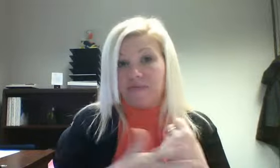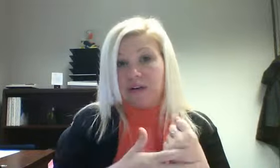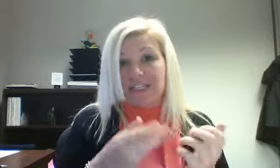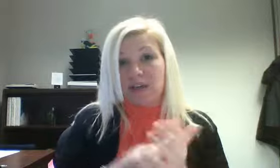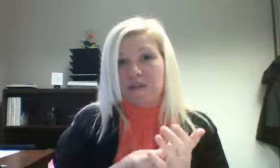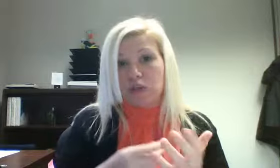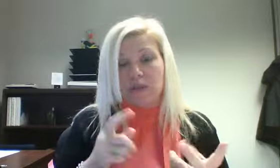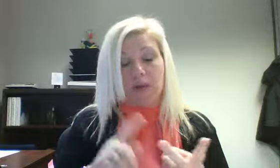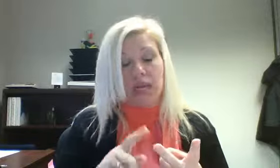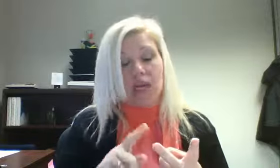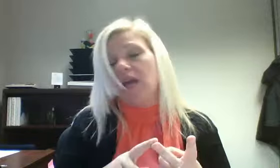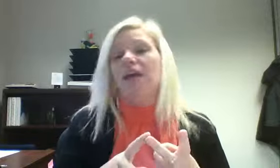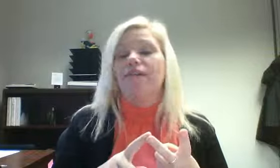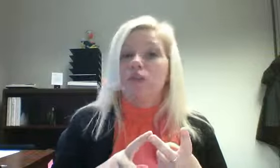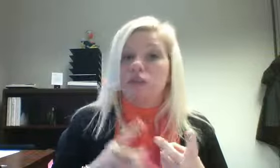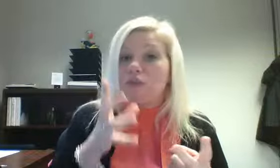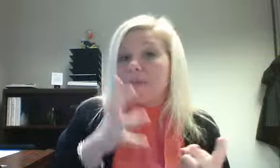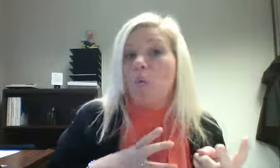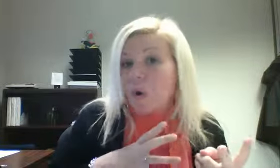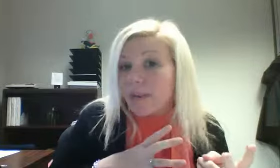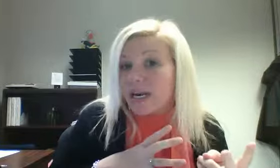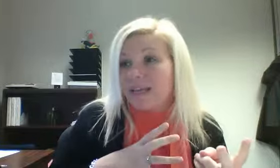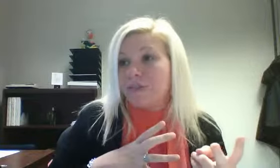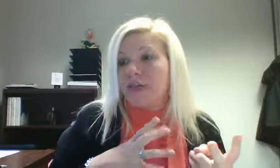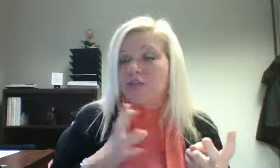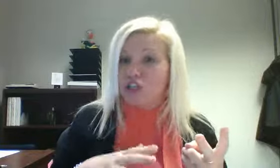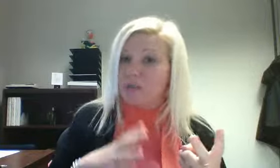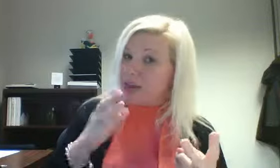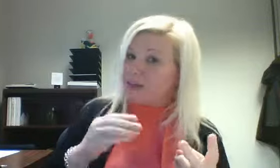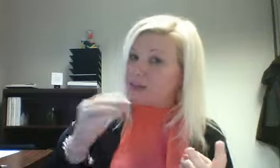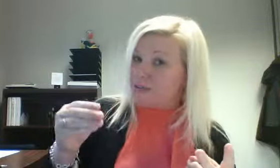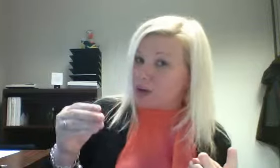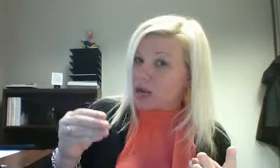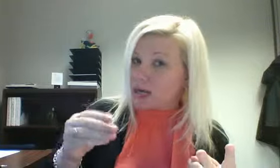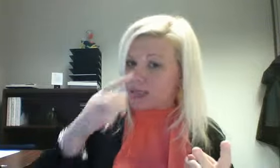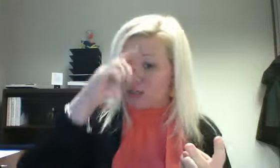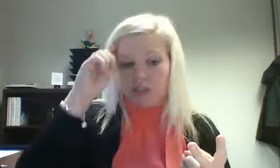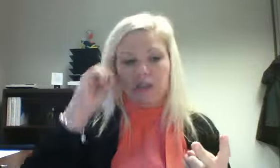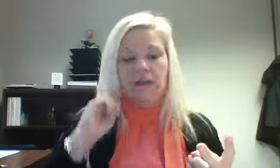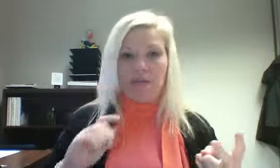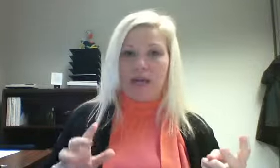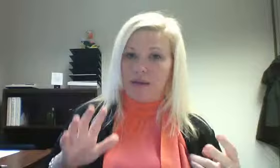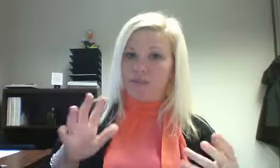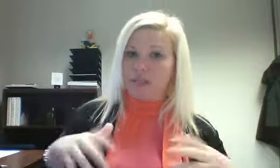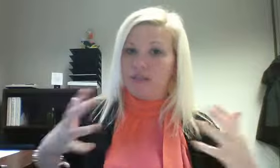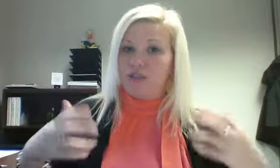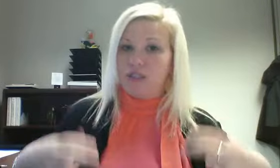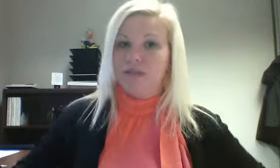very selfish with money. If you describe a woman as being cheap, it has a different connotation to it, okay? It means that she's